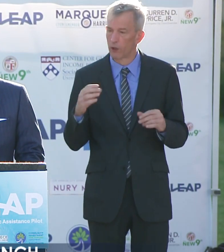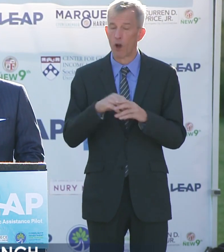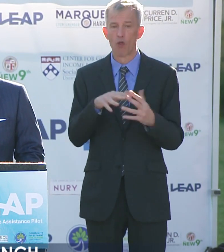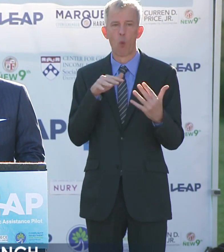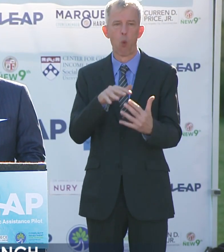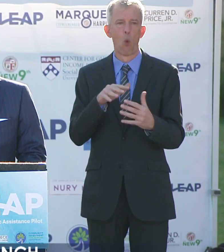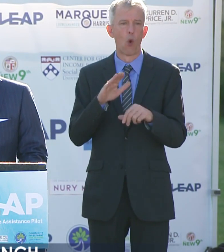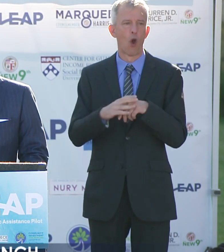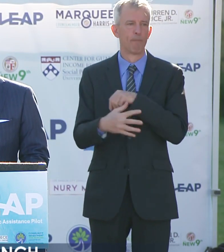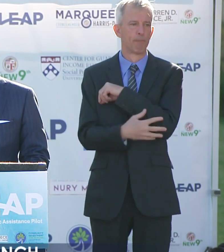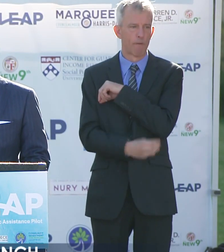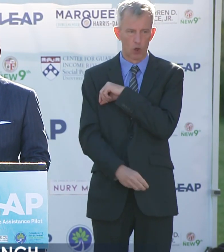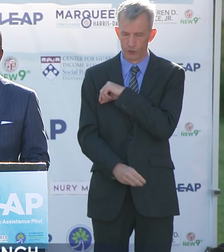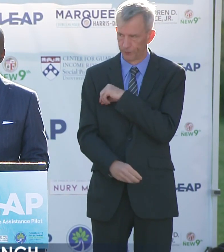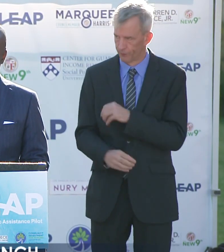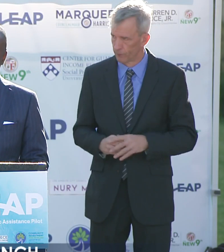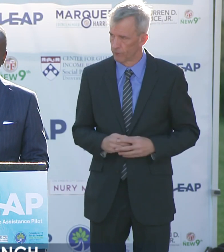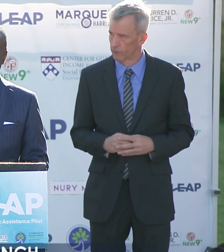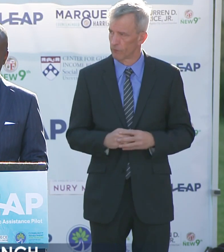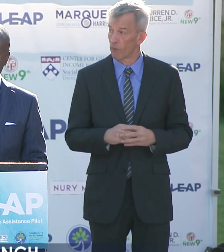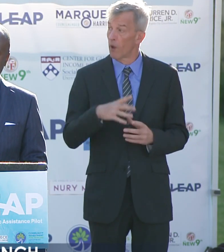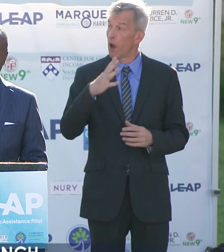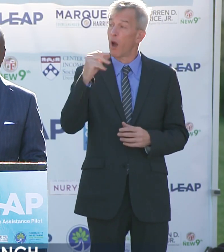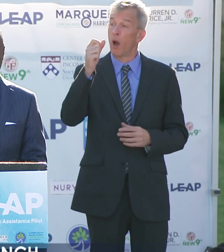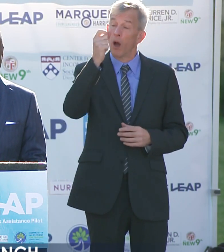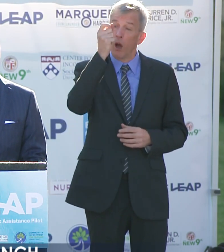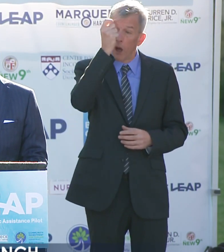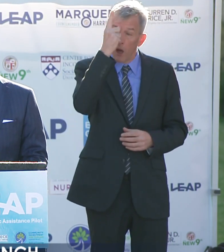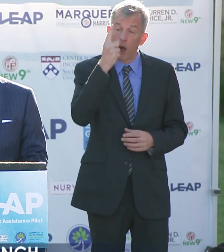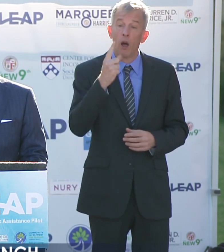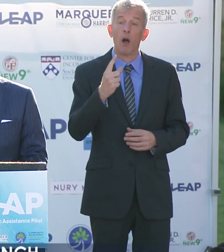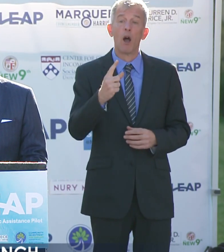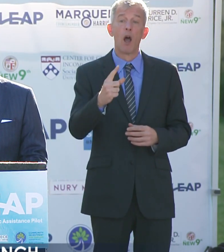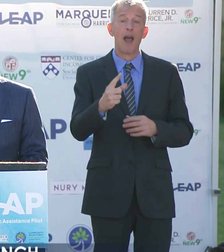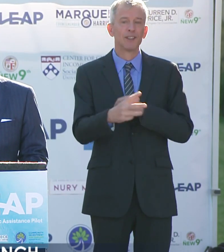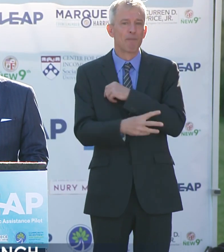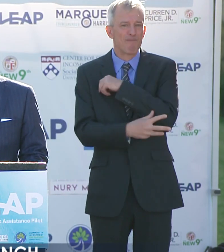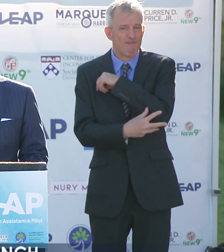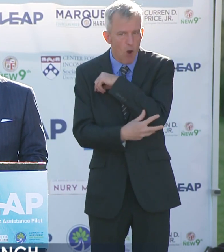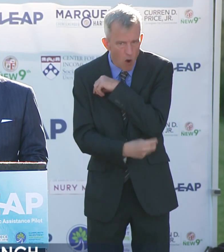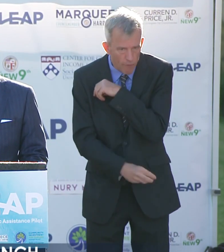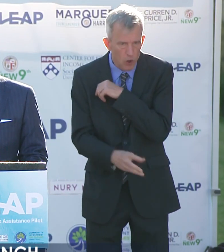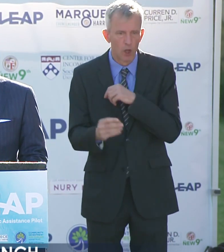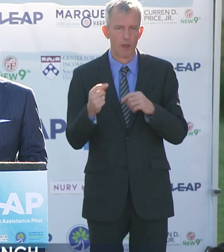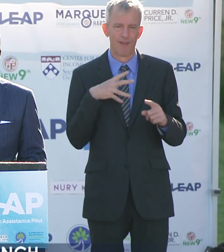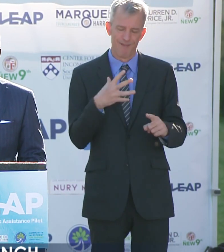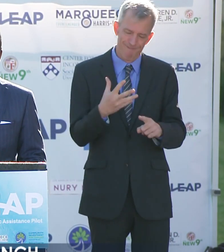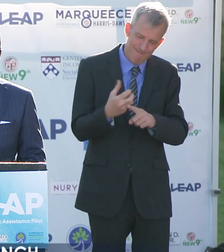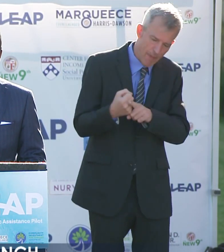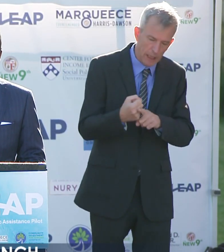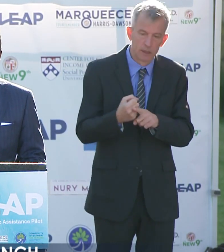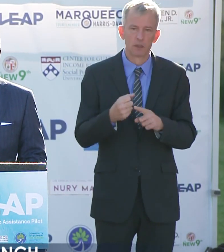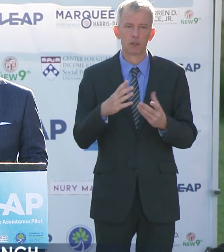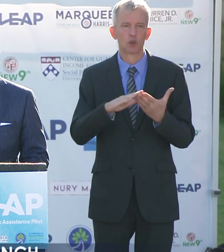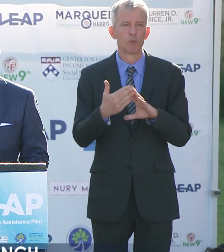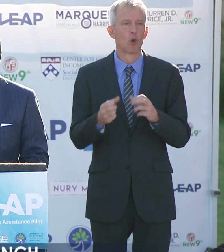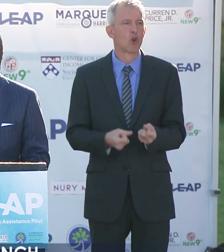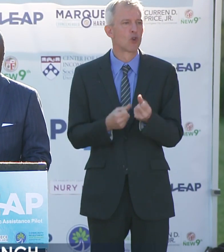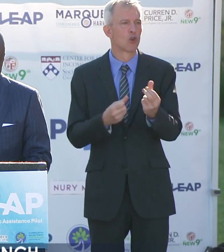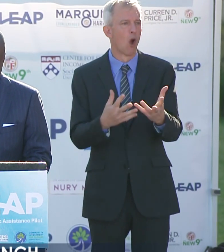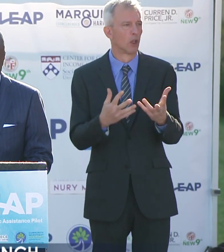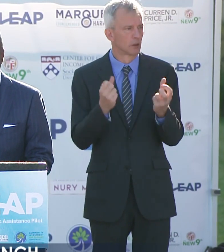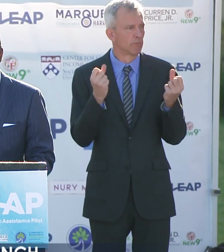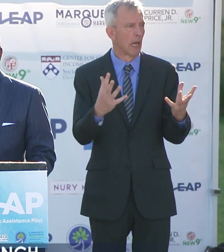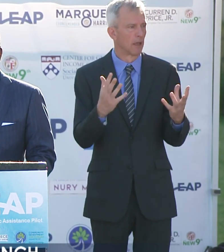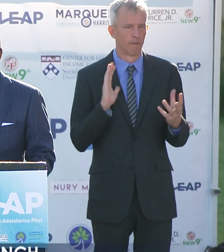on poverty, and understanding that it is poverty that impacts our communities and causes a lot of the challenges